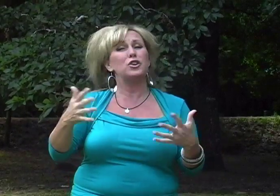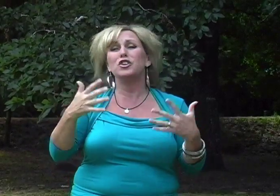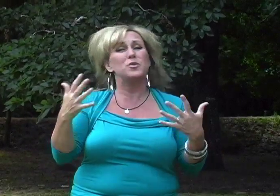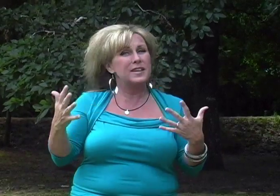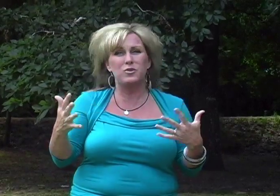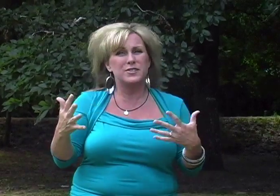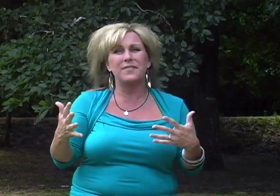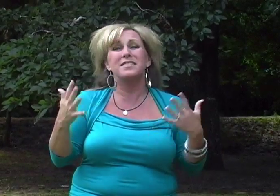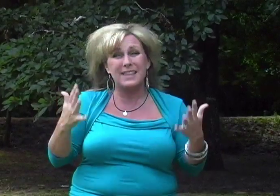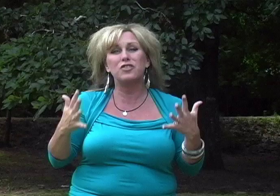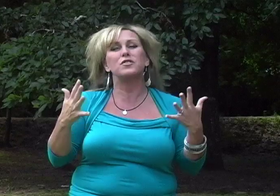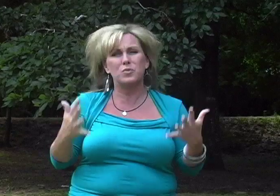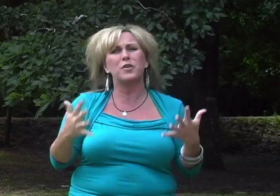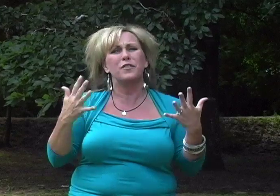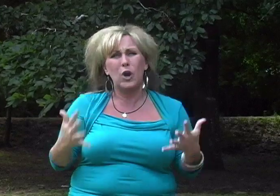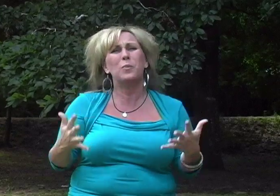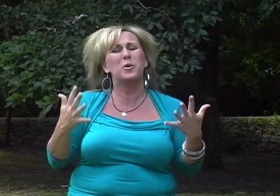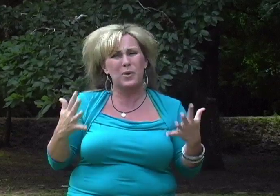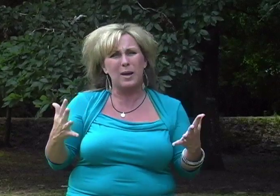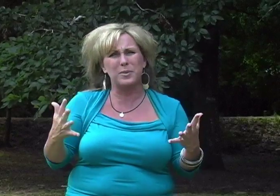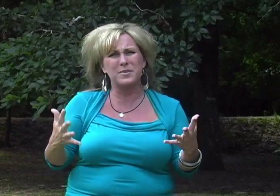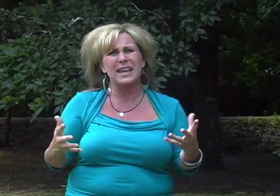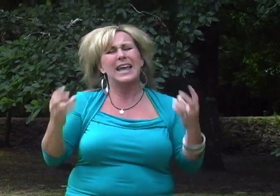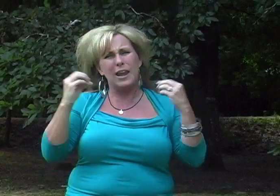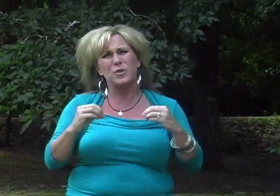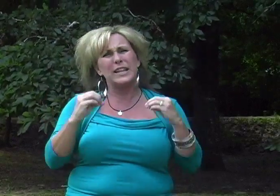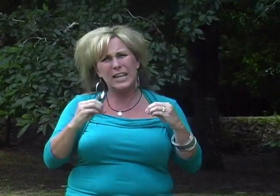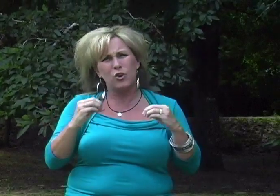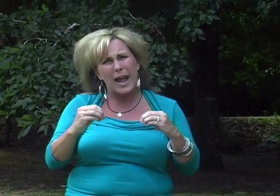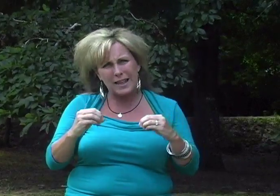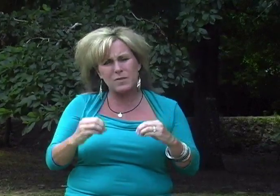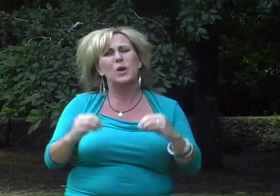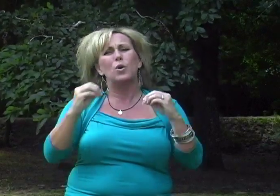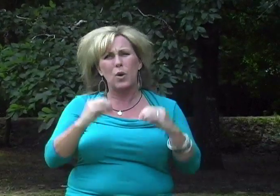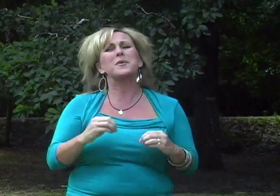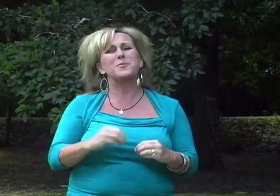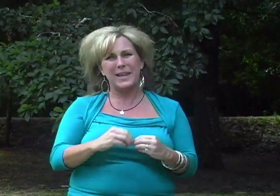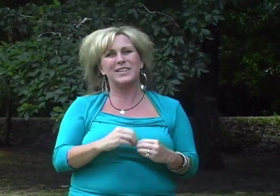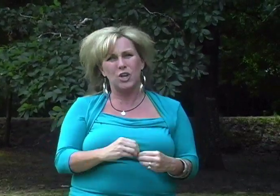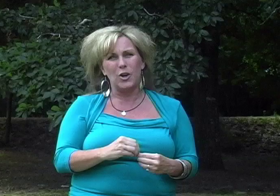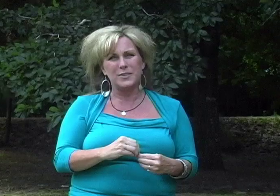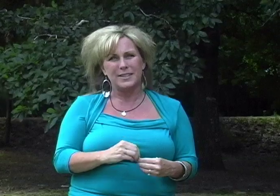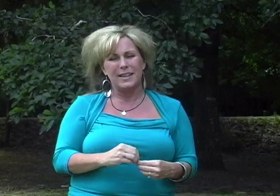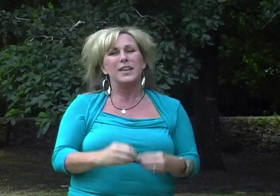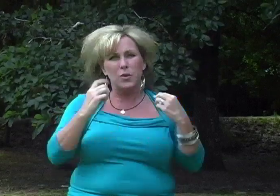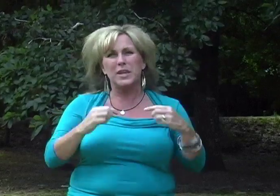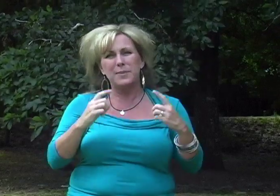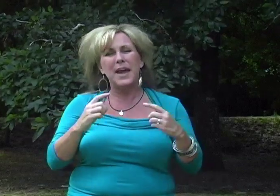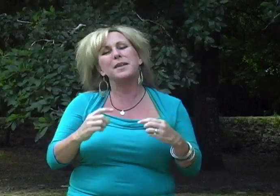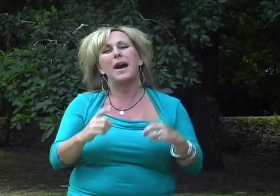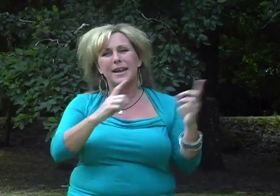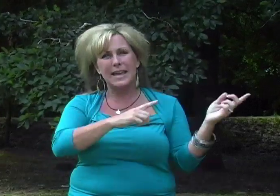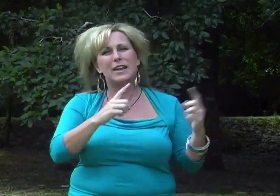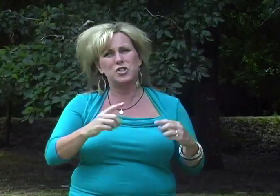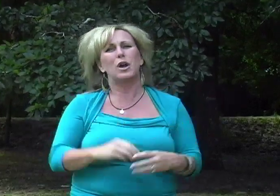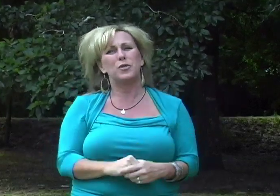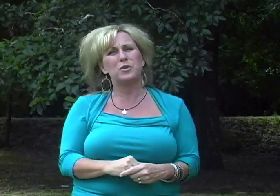do 6 or 7 sections worth of homework problems and really grasp what was being taught. So keep that in mind as you go through your